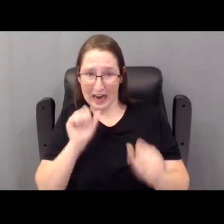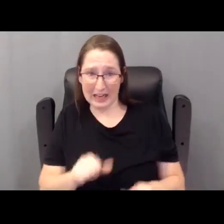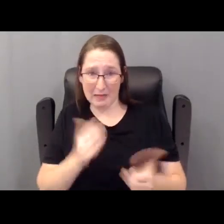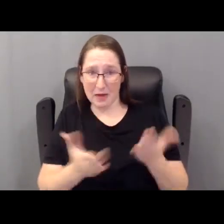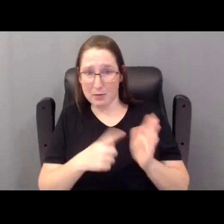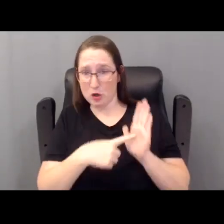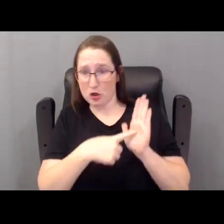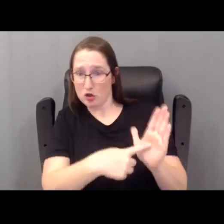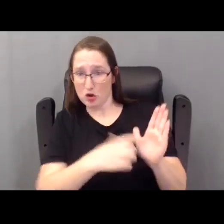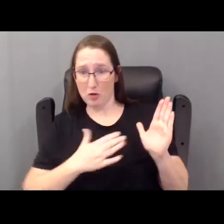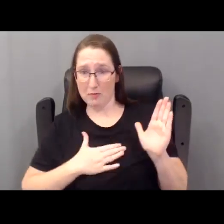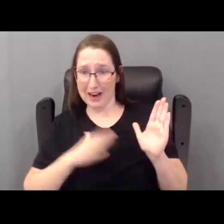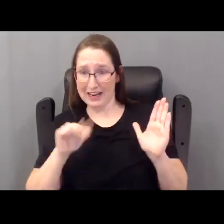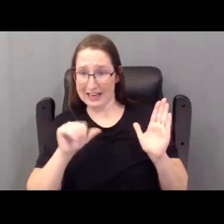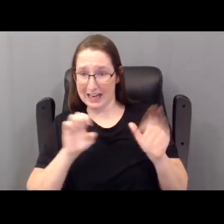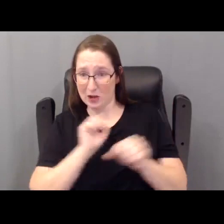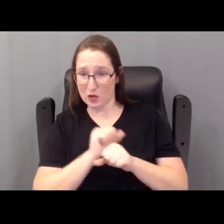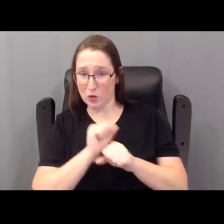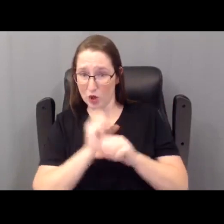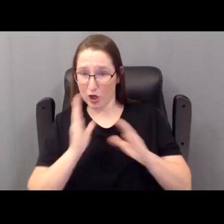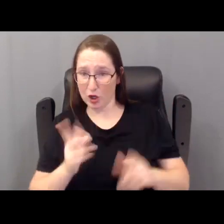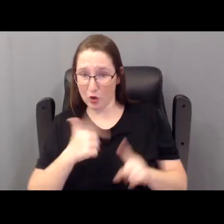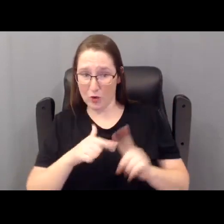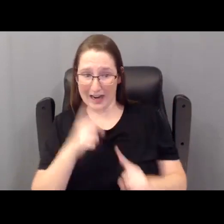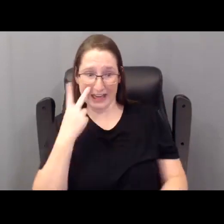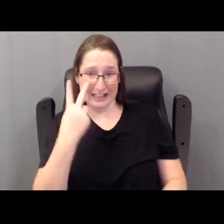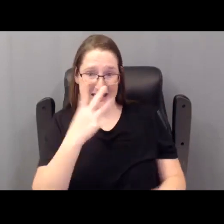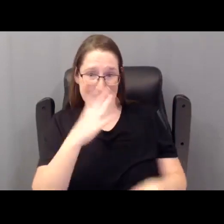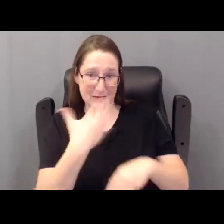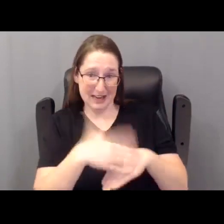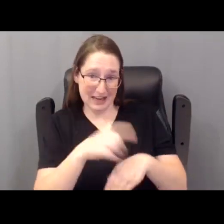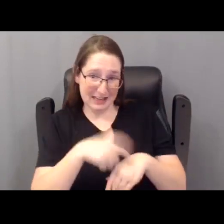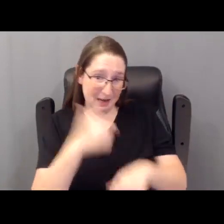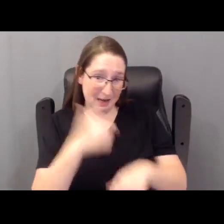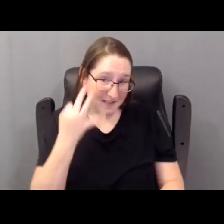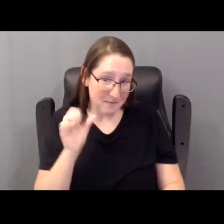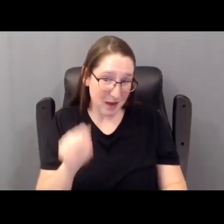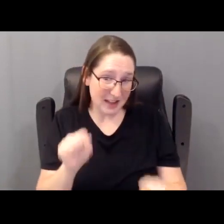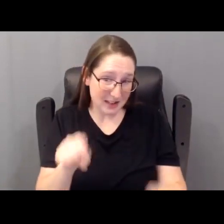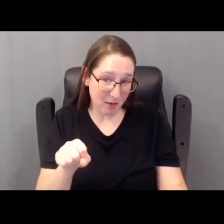to my caseworker when I see him next time, if possible.